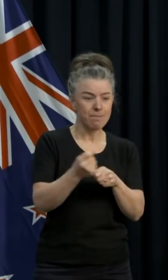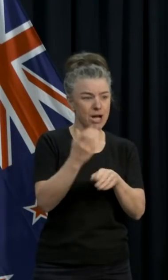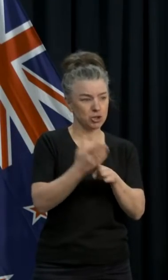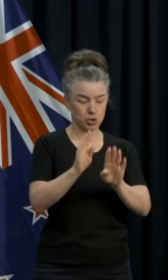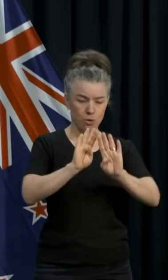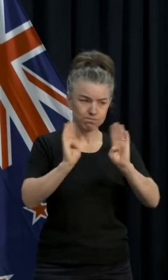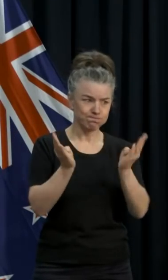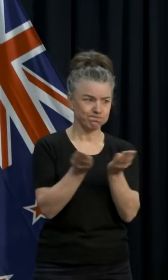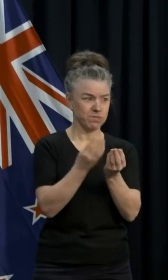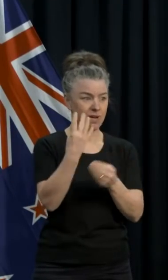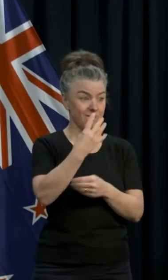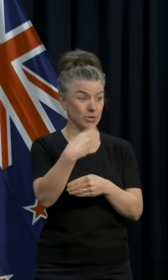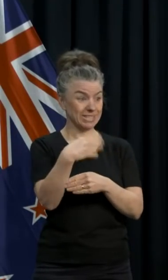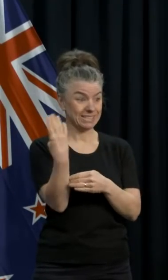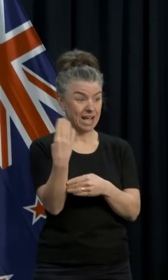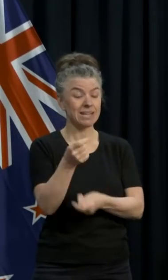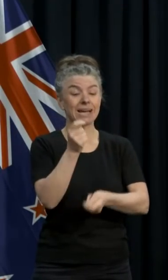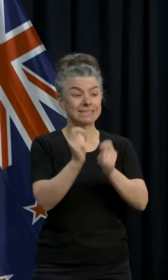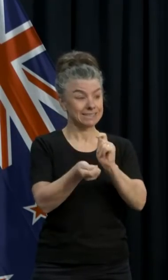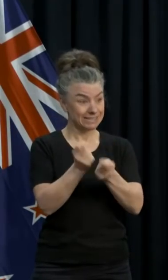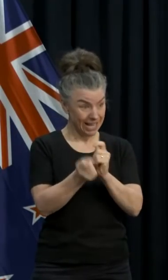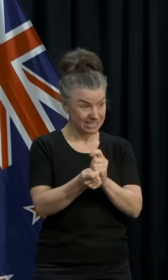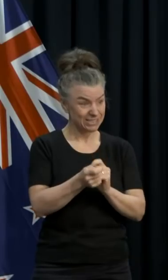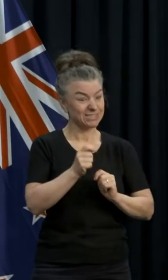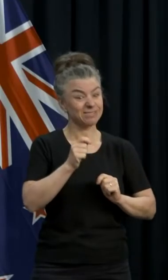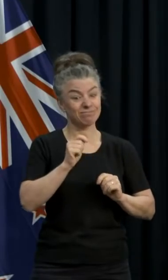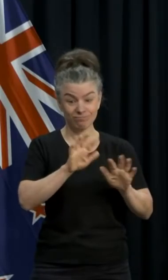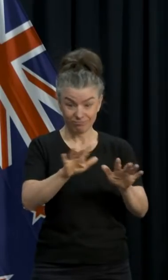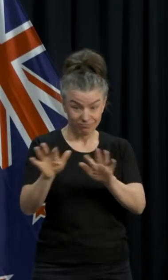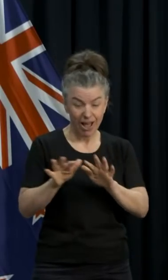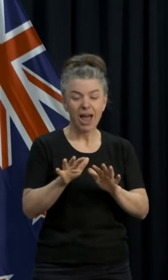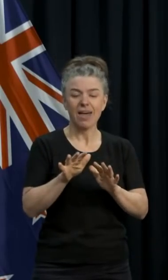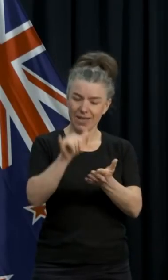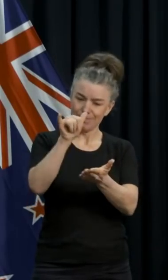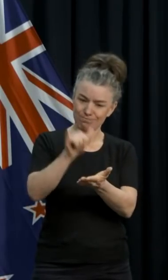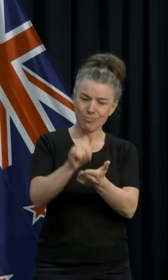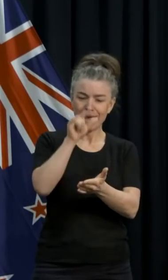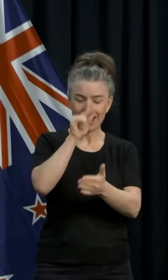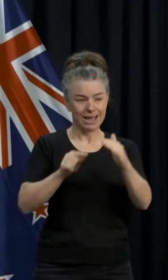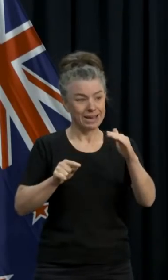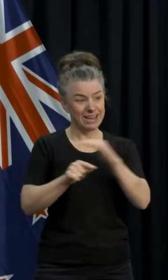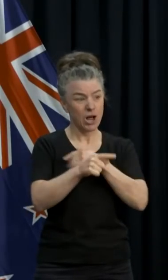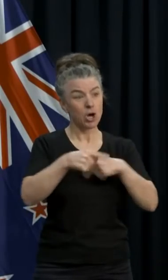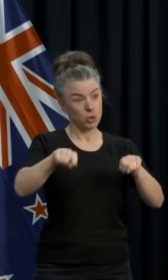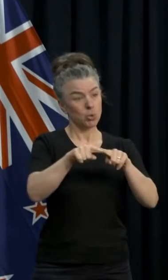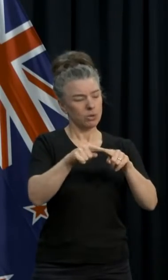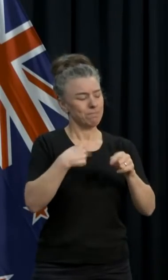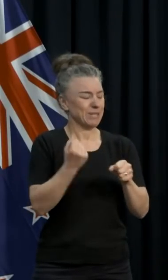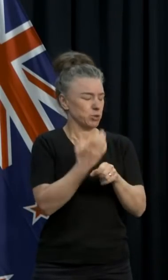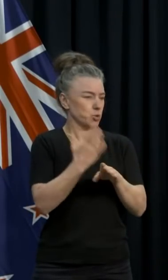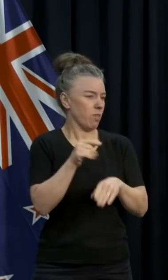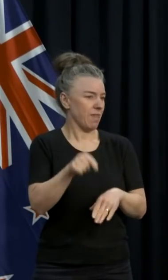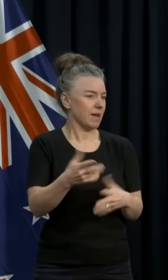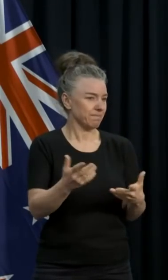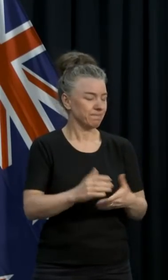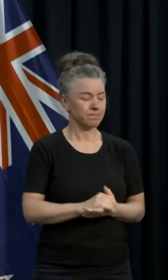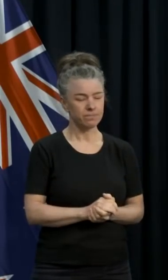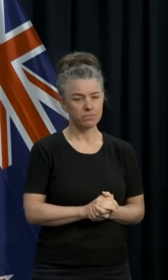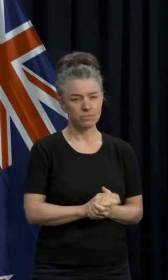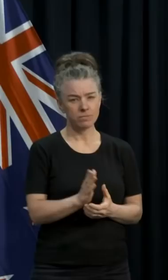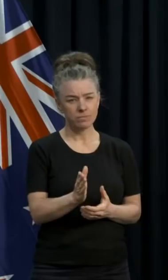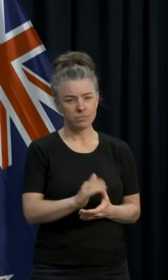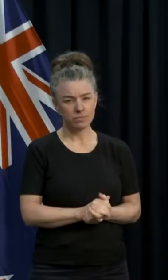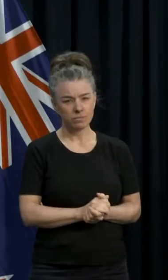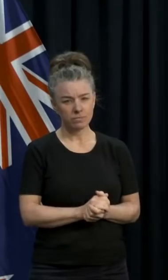having their tests, and being clear that they are free of COVID before they re-enter the community. All three of these